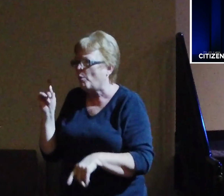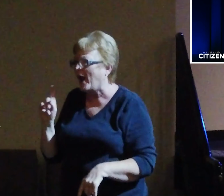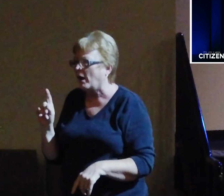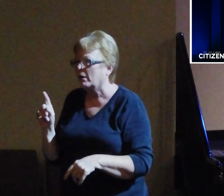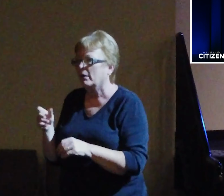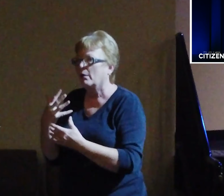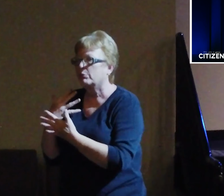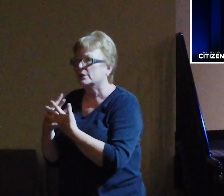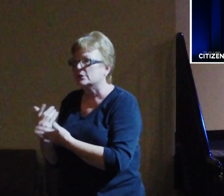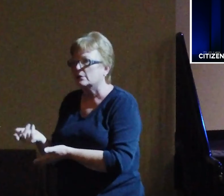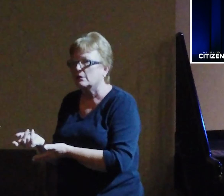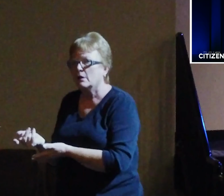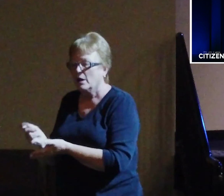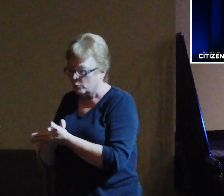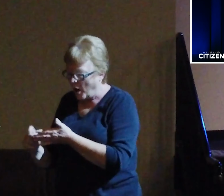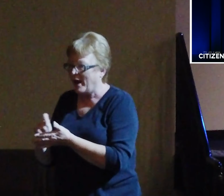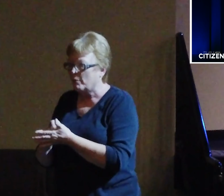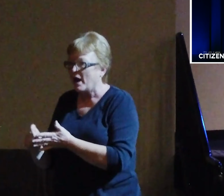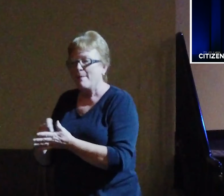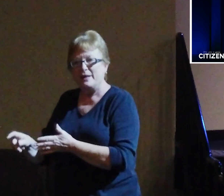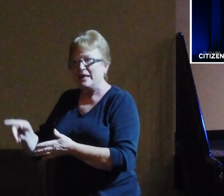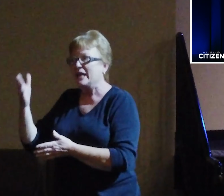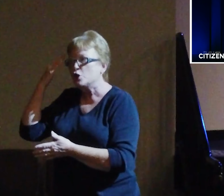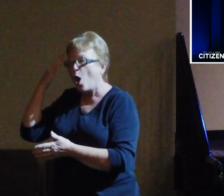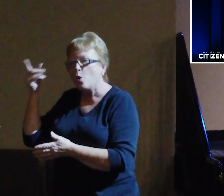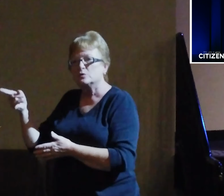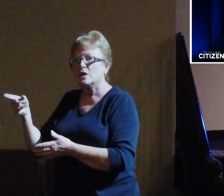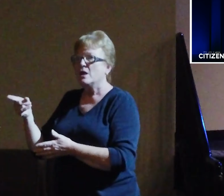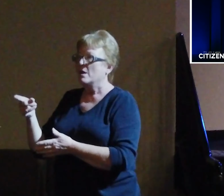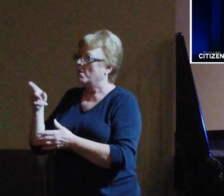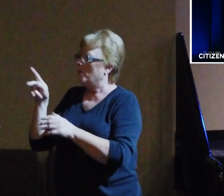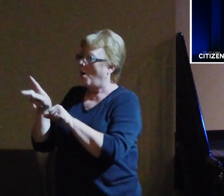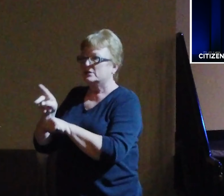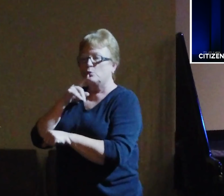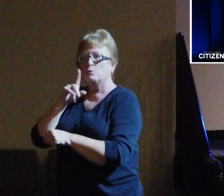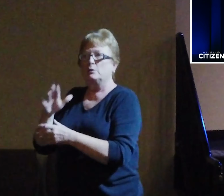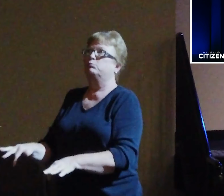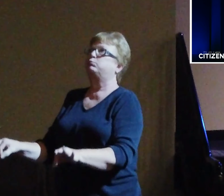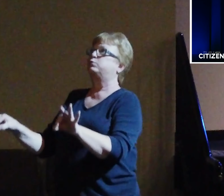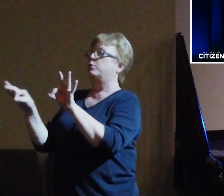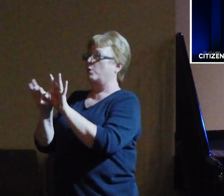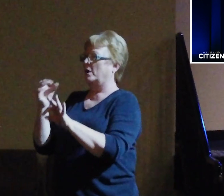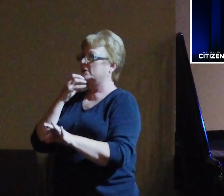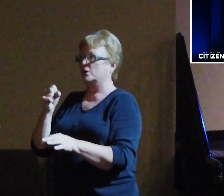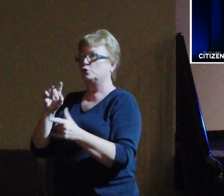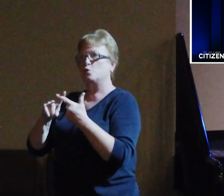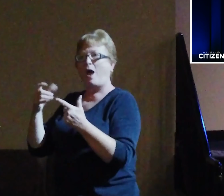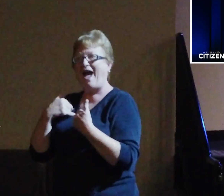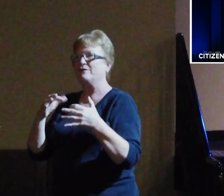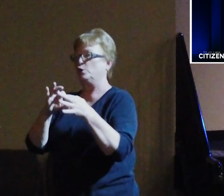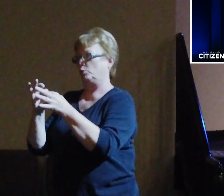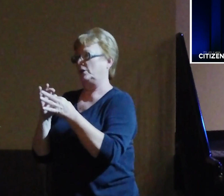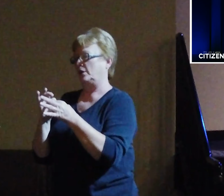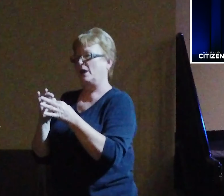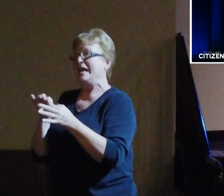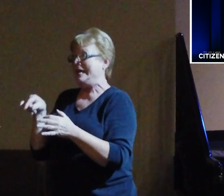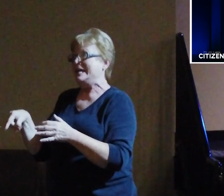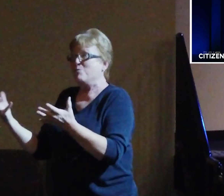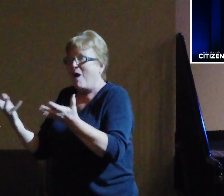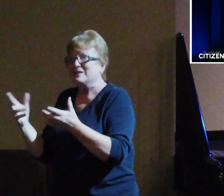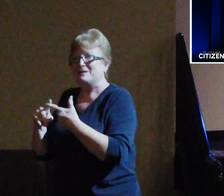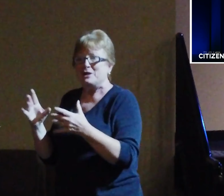them, but he knows that this type of unity, this type of bond will be clearly evident to all, and he desires to be united with